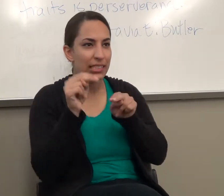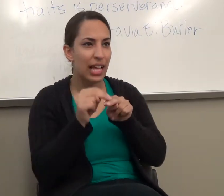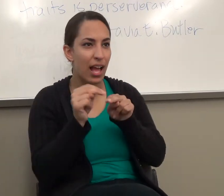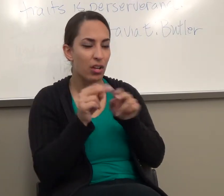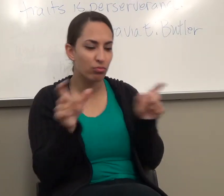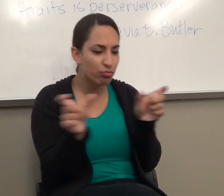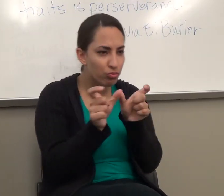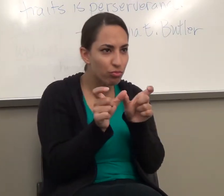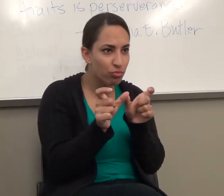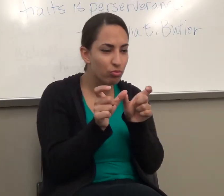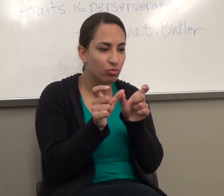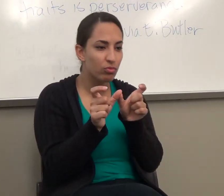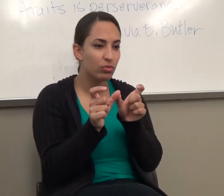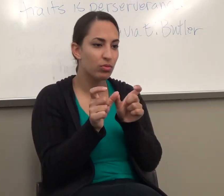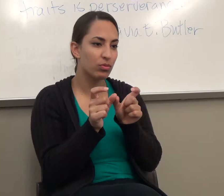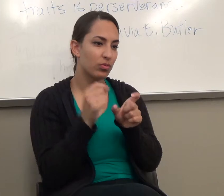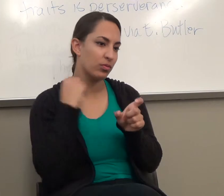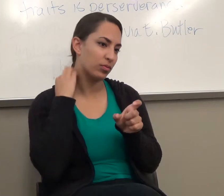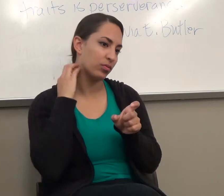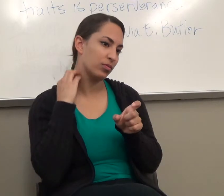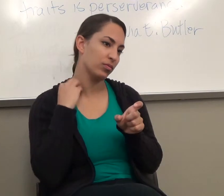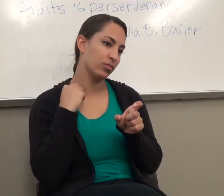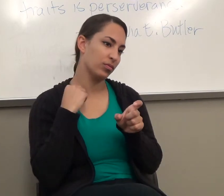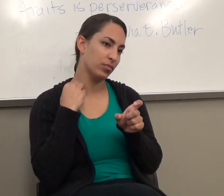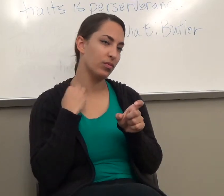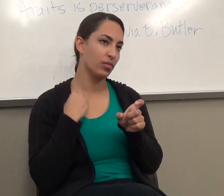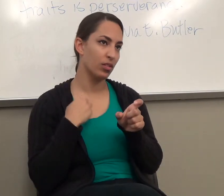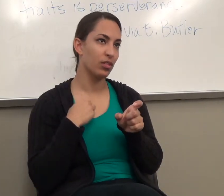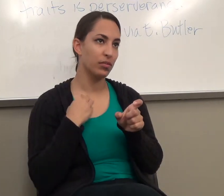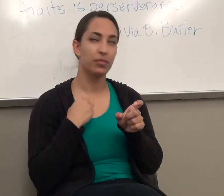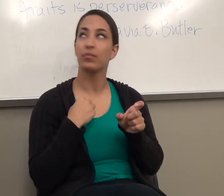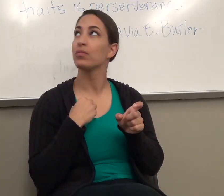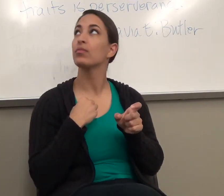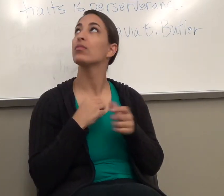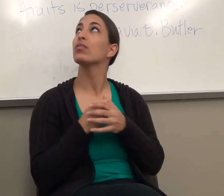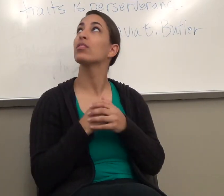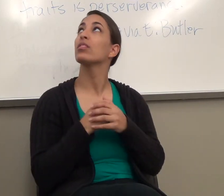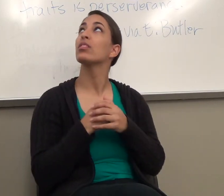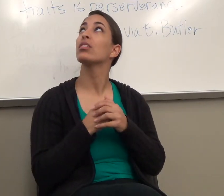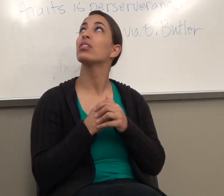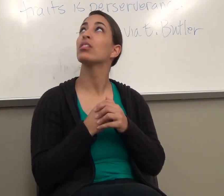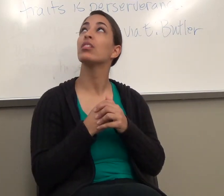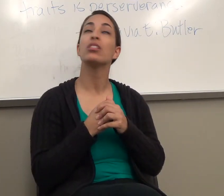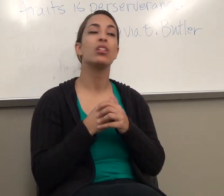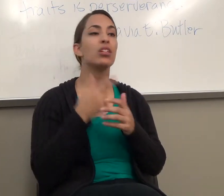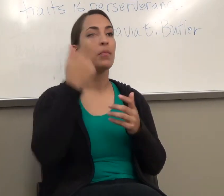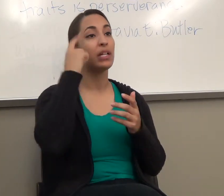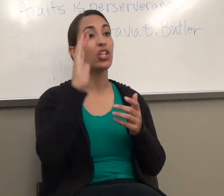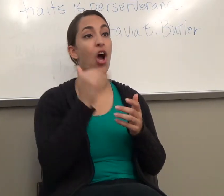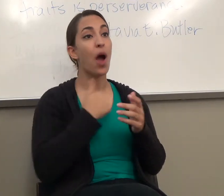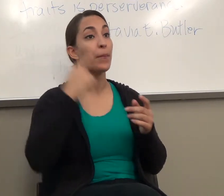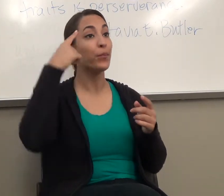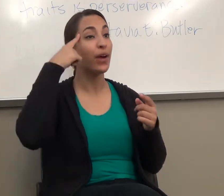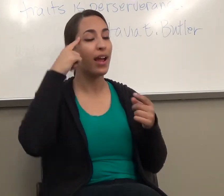it lost subjects, because the subject has gotten lost way back up here. You have all these